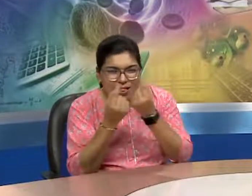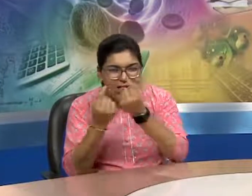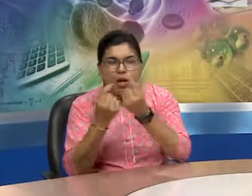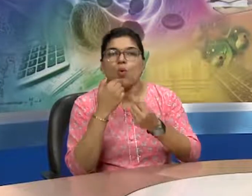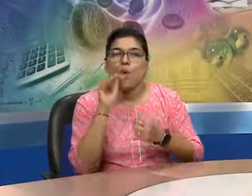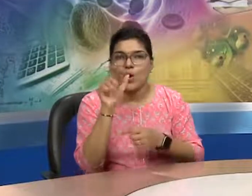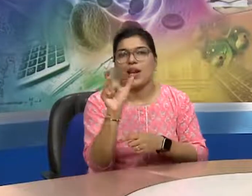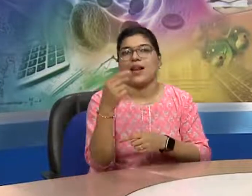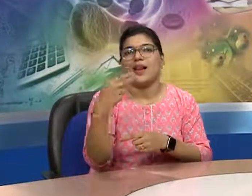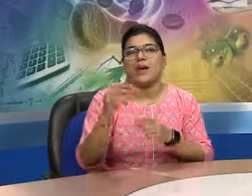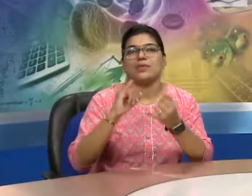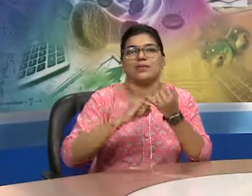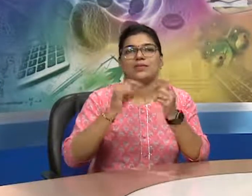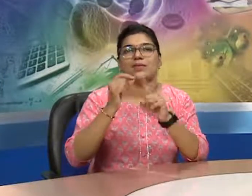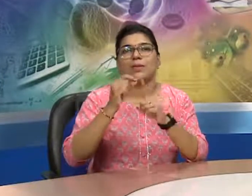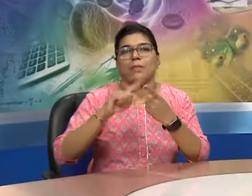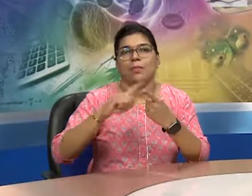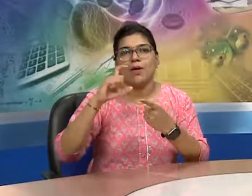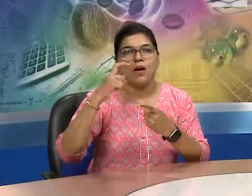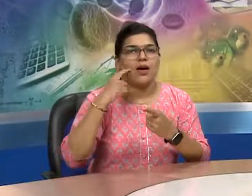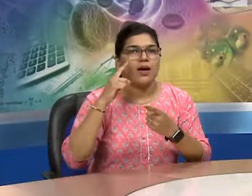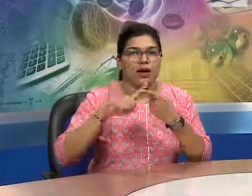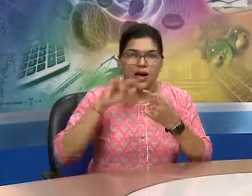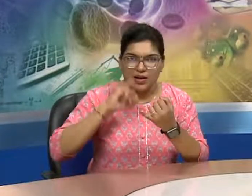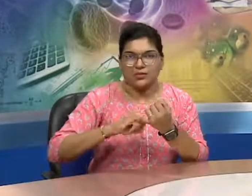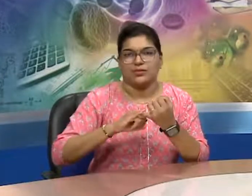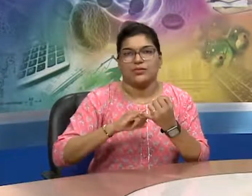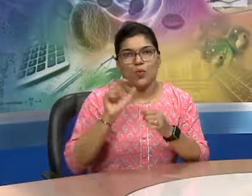produce fertile offspring.